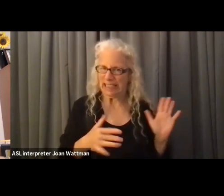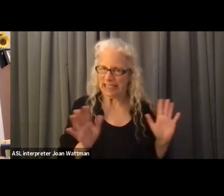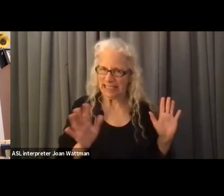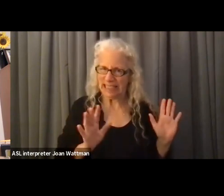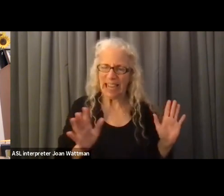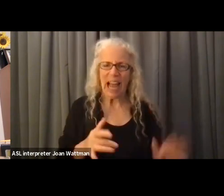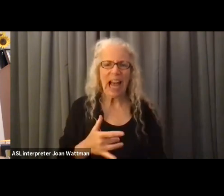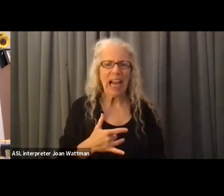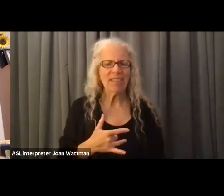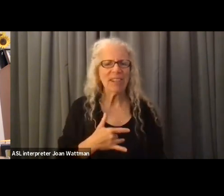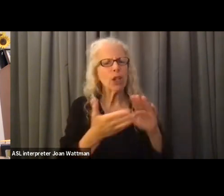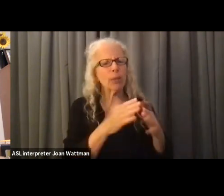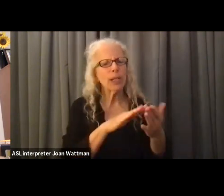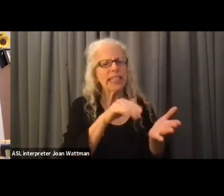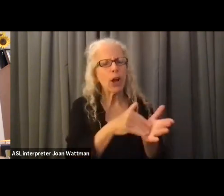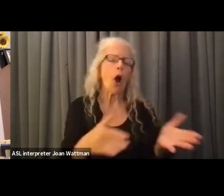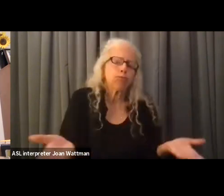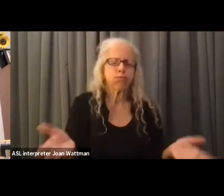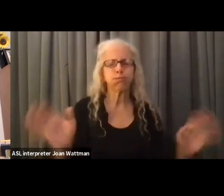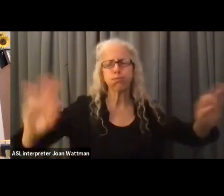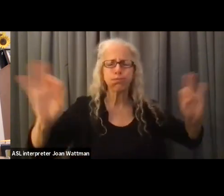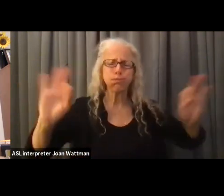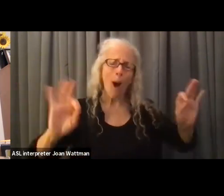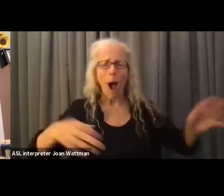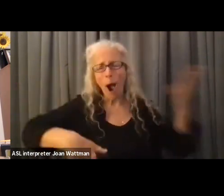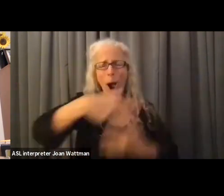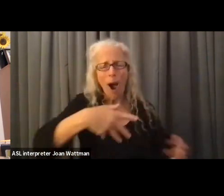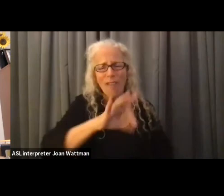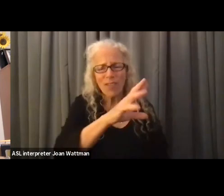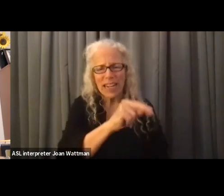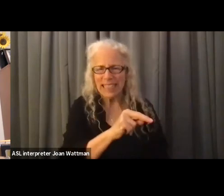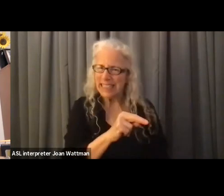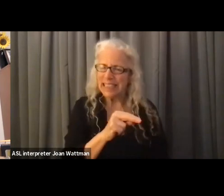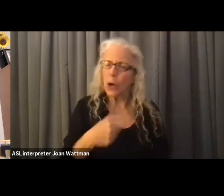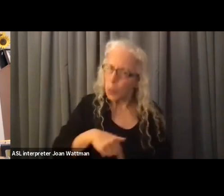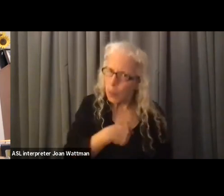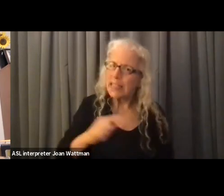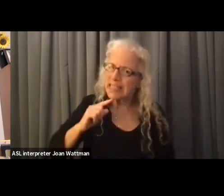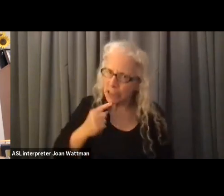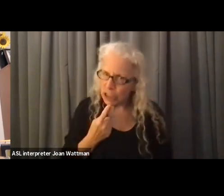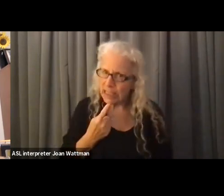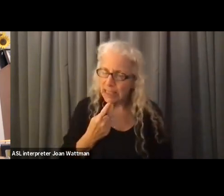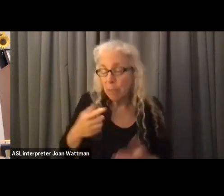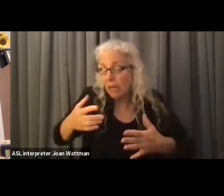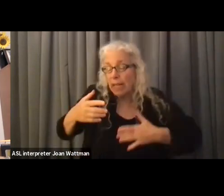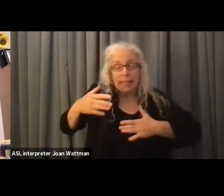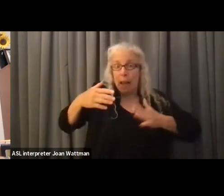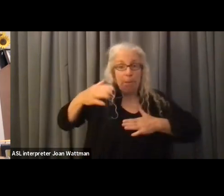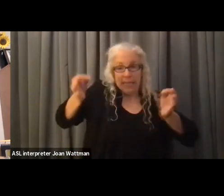It doesn't sound quite as serious as I feel like we're trying to be, but that's not for me to